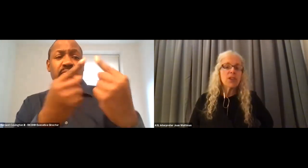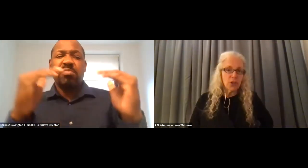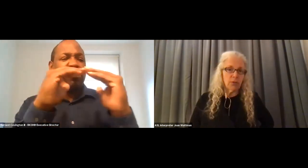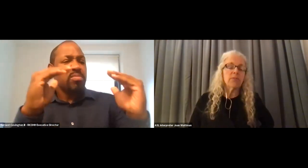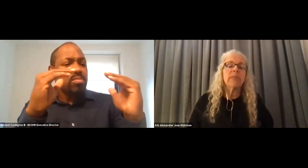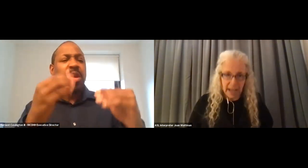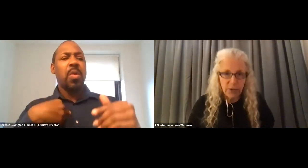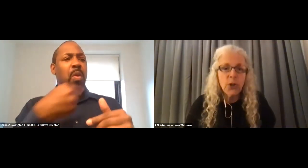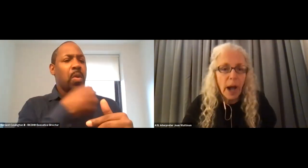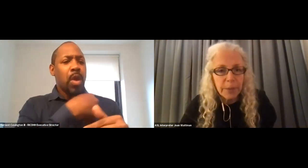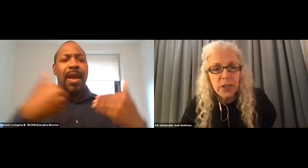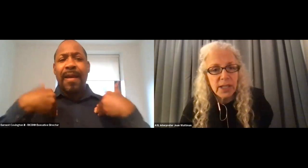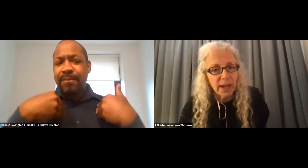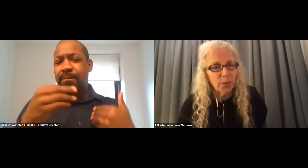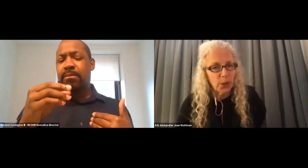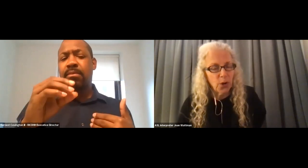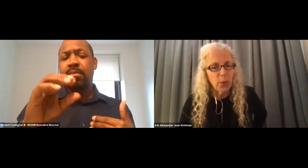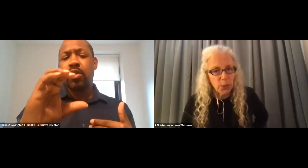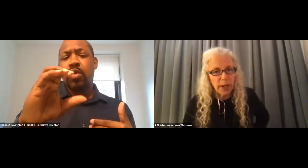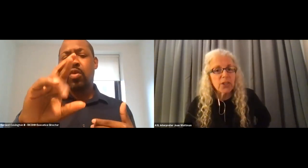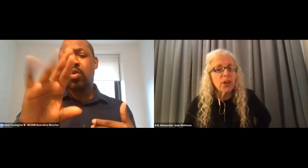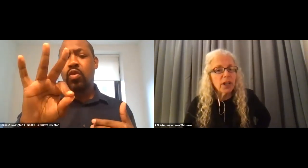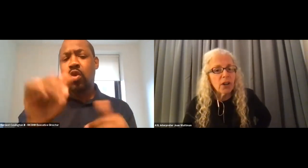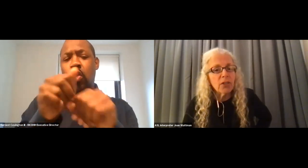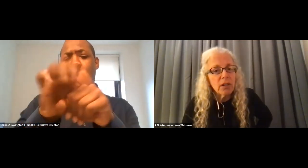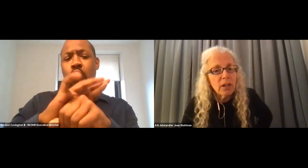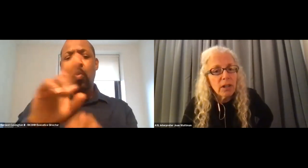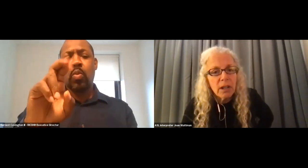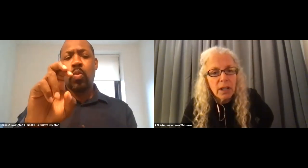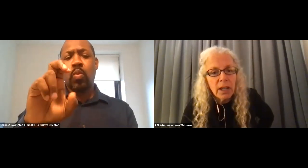So they have two options, and we don't know which way it's going to go.